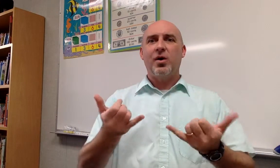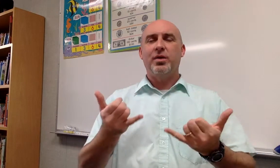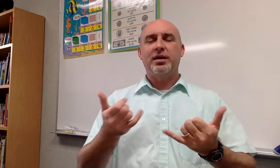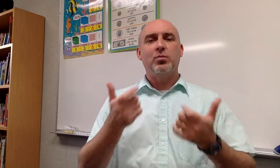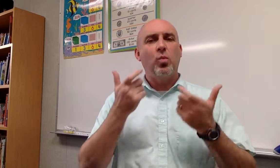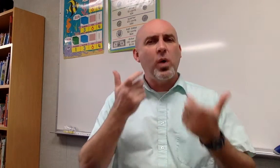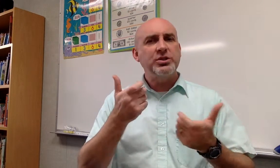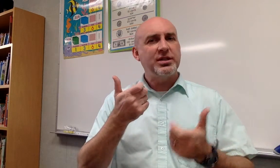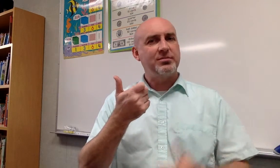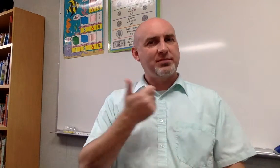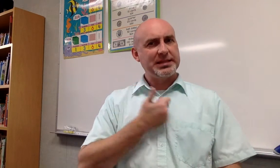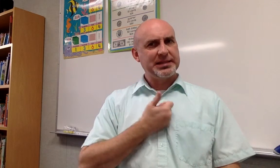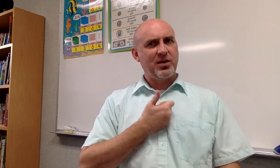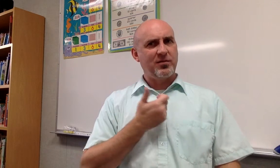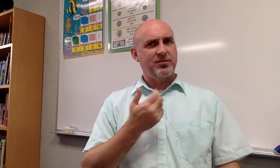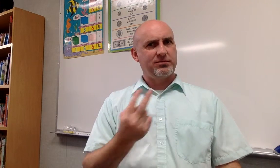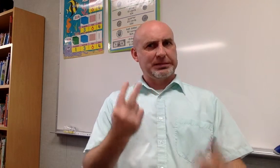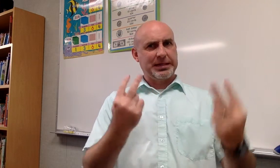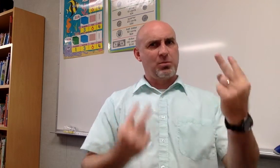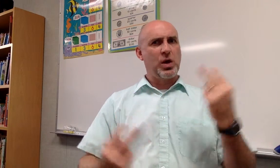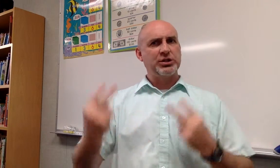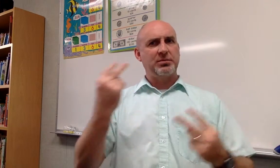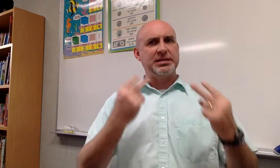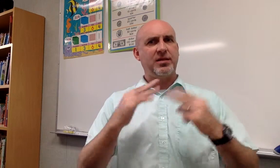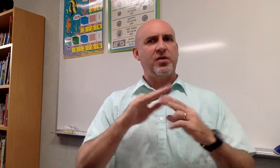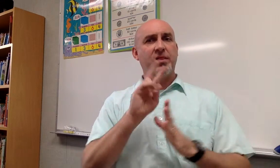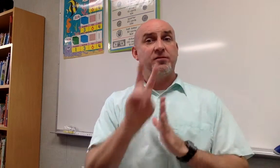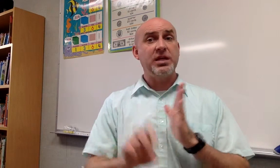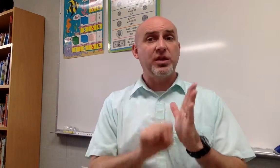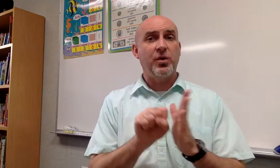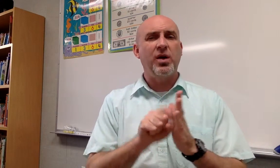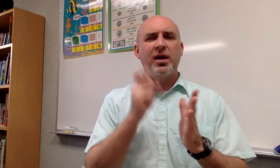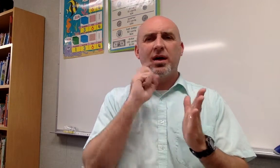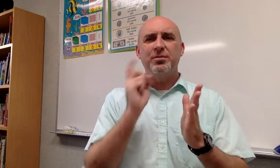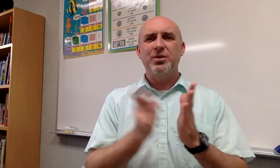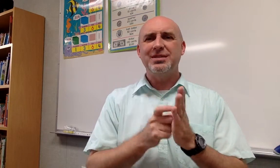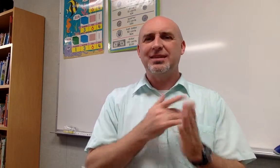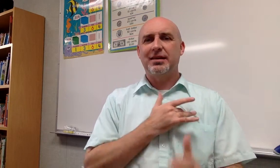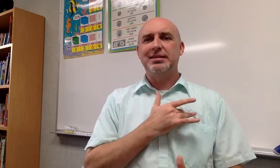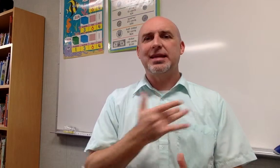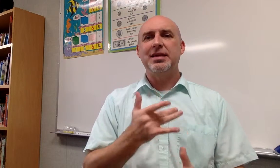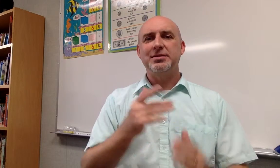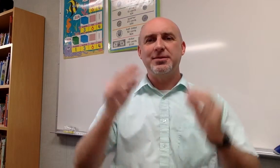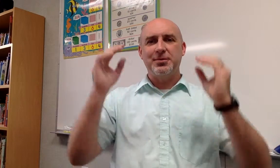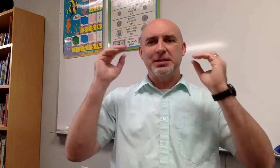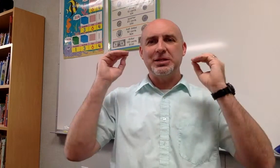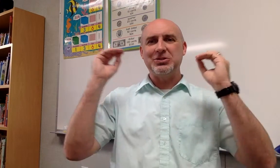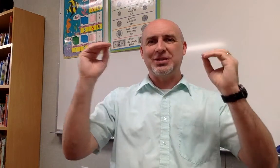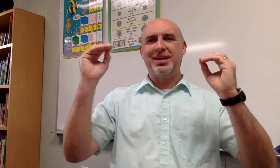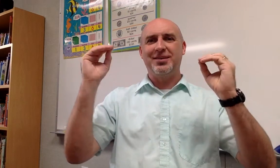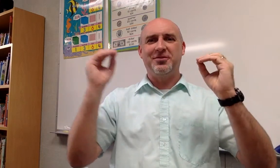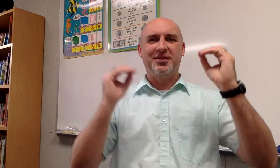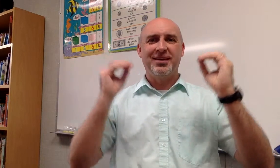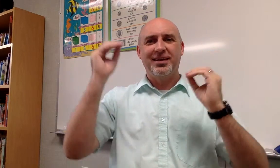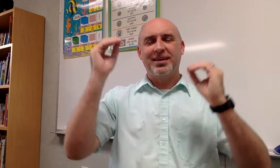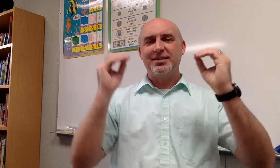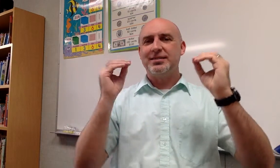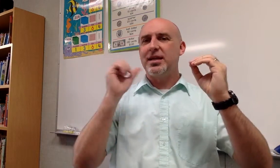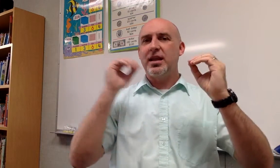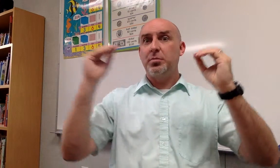like I'm watching myself on the video, I'm noticing that I tend to do teach kind of, it's not up here